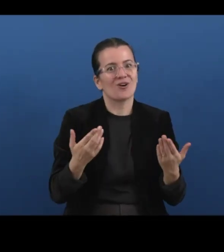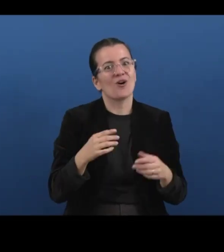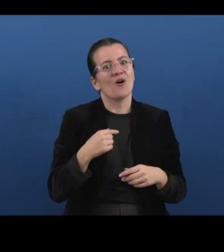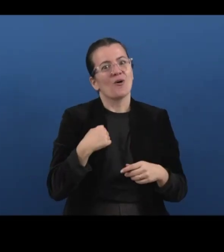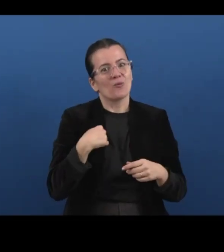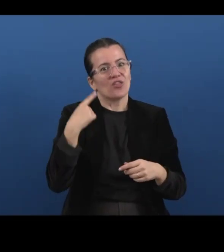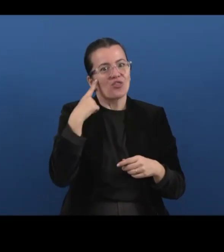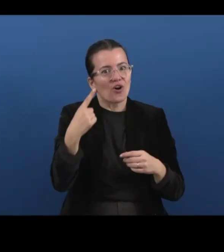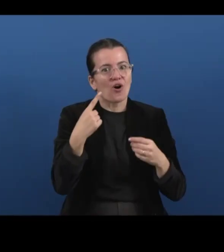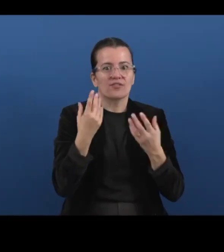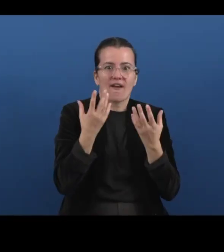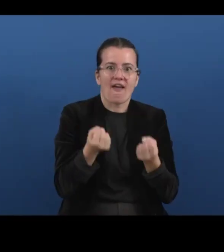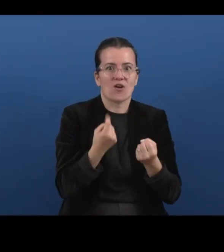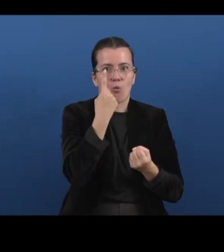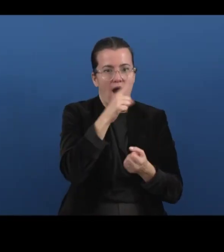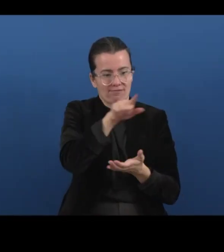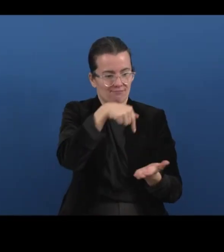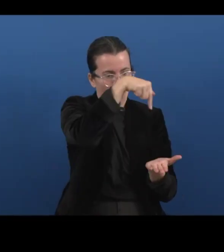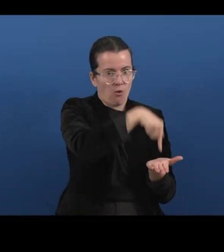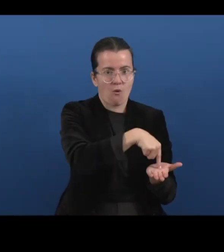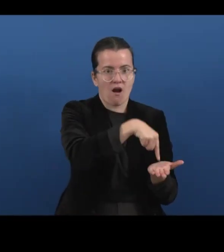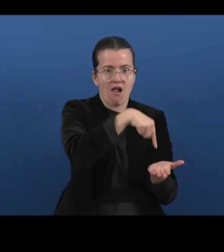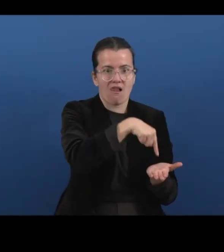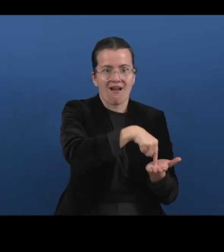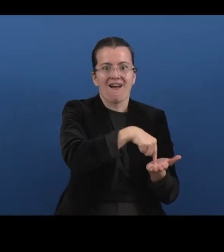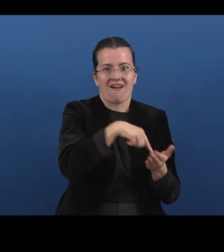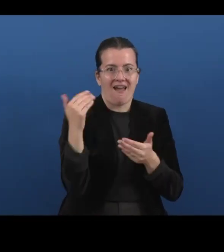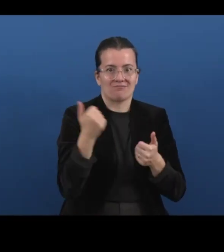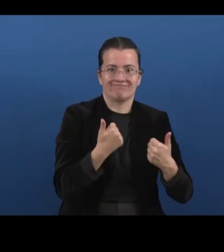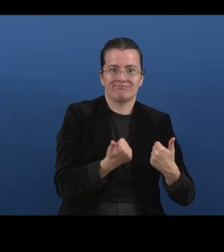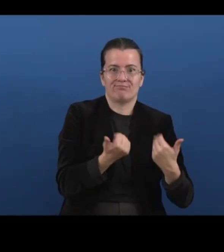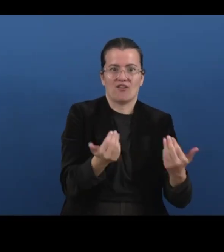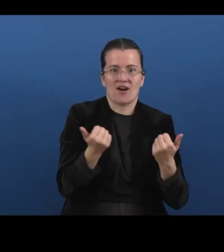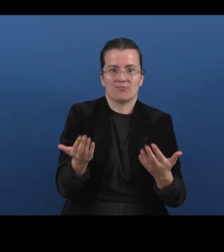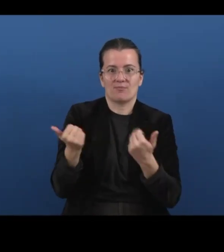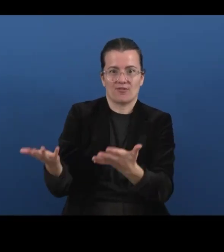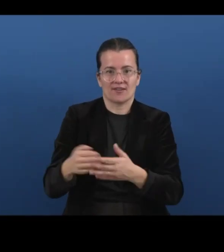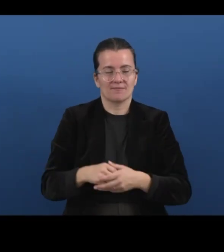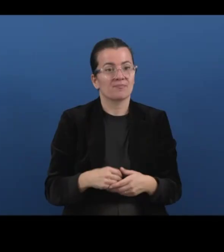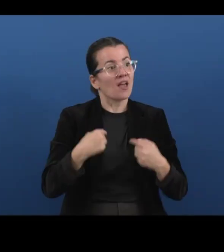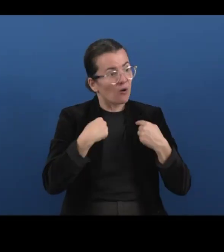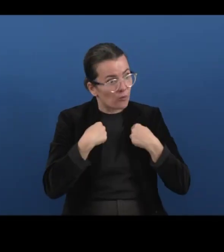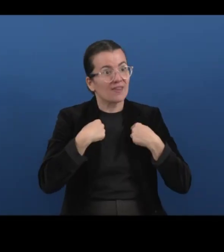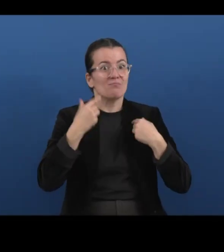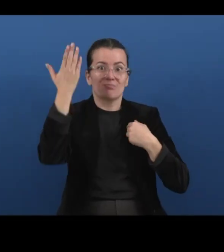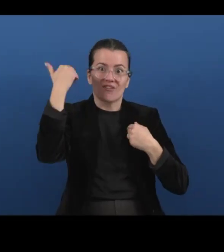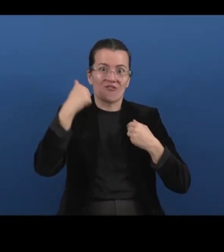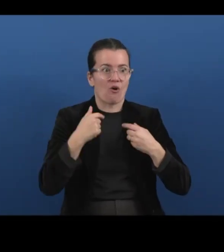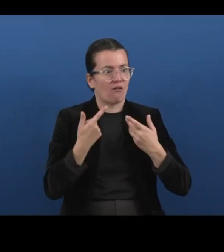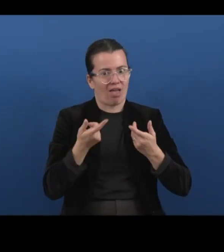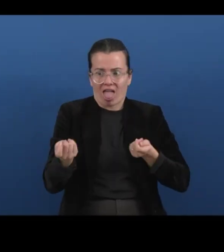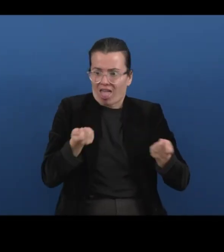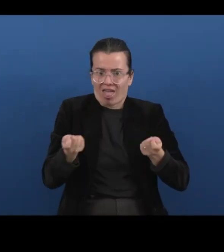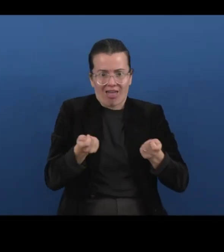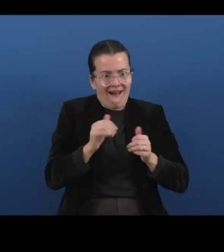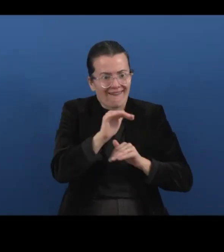caring, nobody tells you what you need to know. And it's certainly come through on Coffee for a Carer, where people have sort of said that they don't